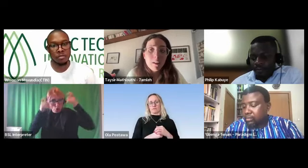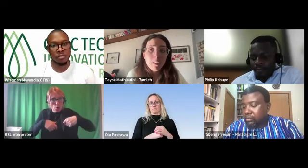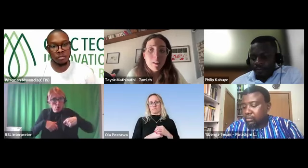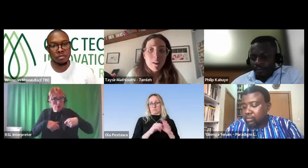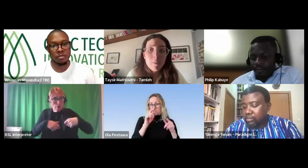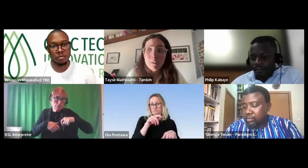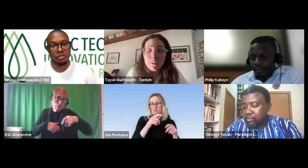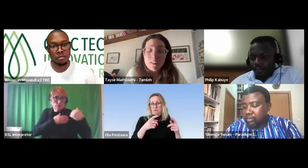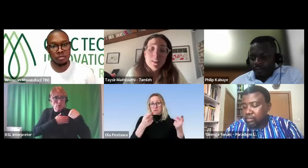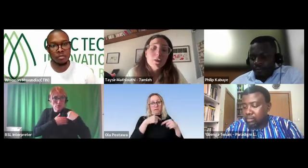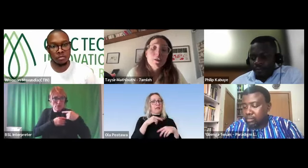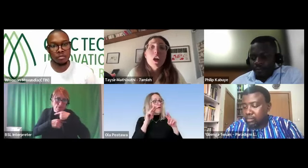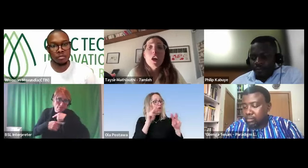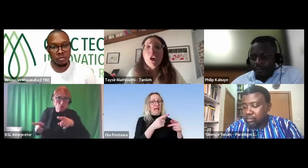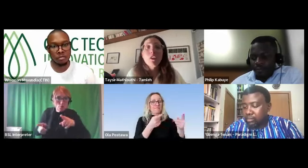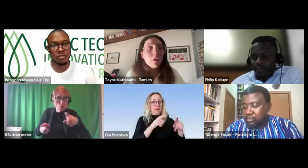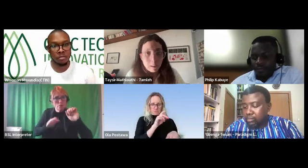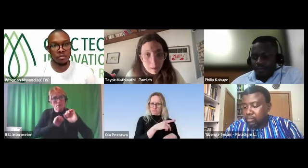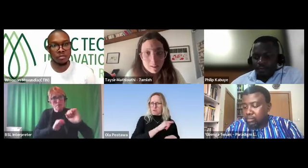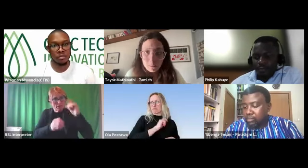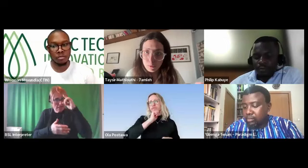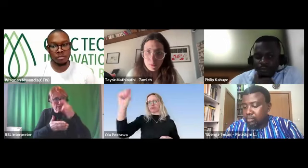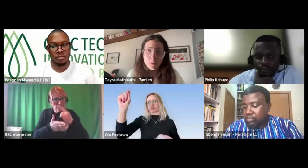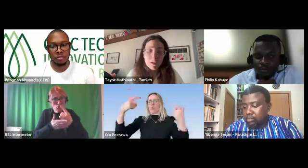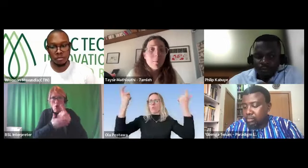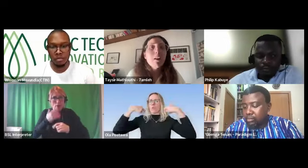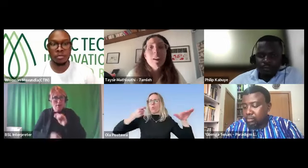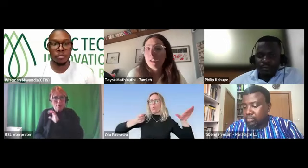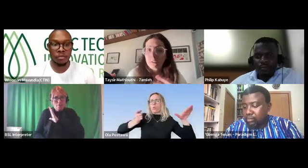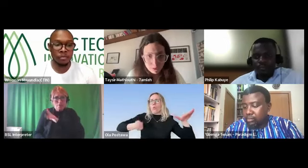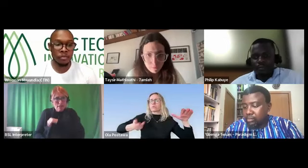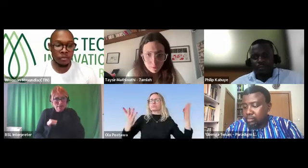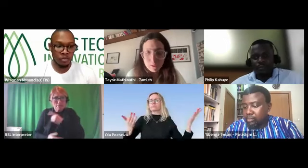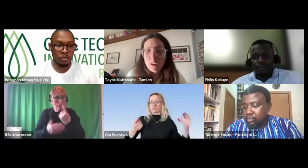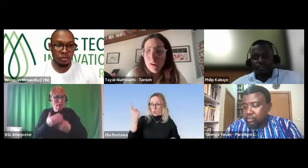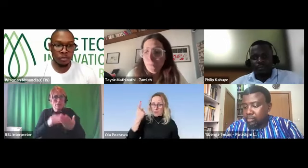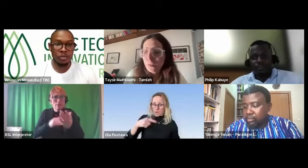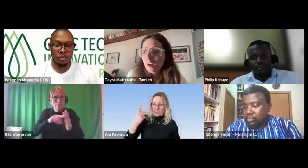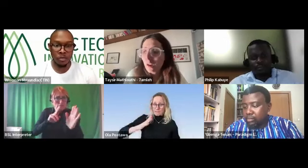for what they're for their decisions, not only in Palestine but also in Myanmar and